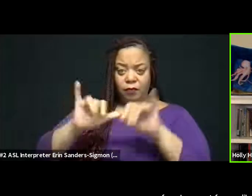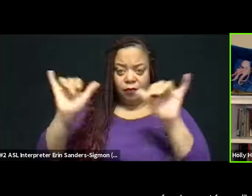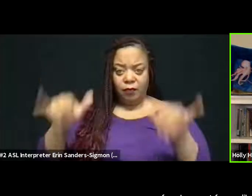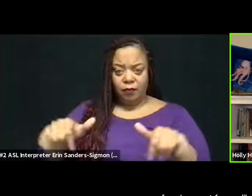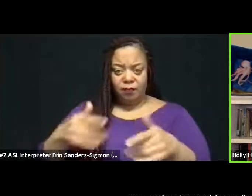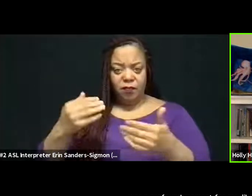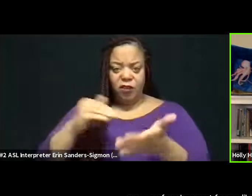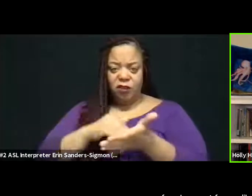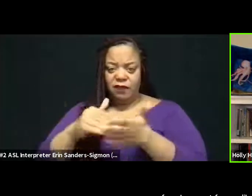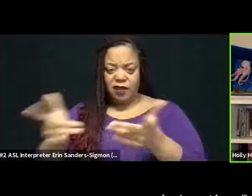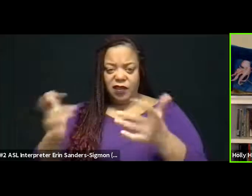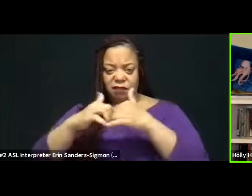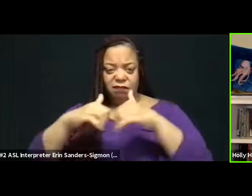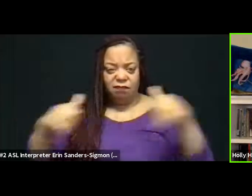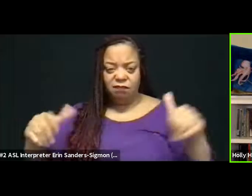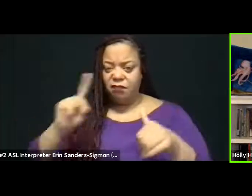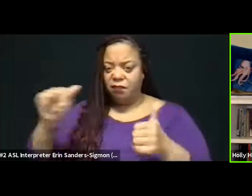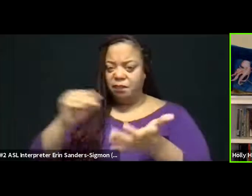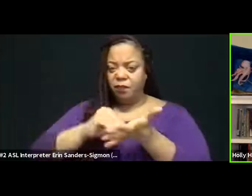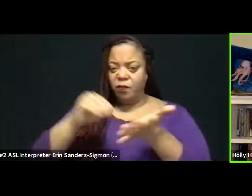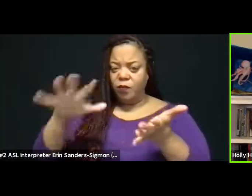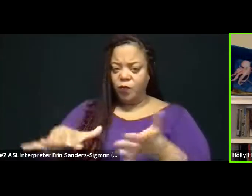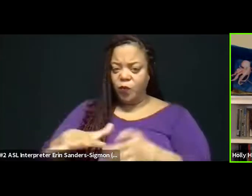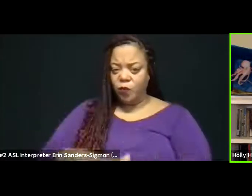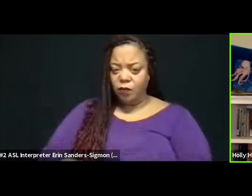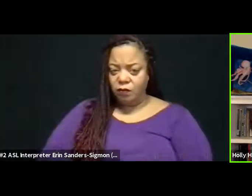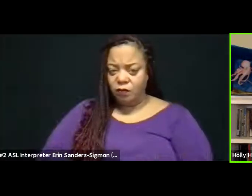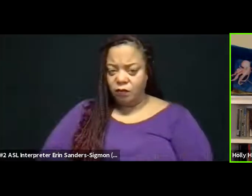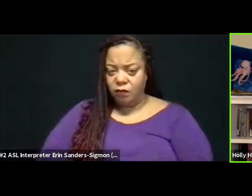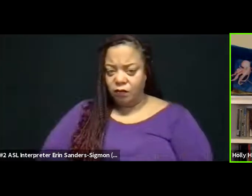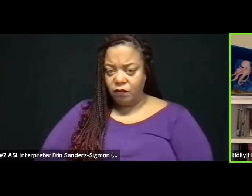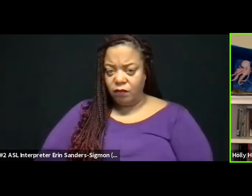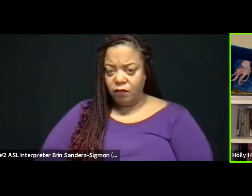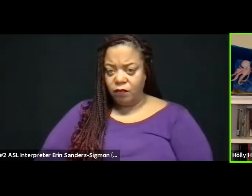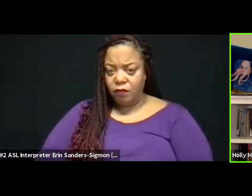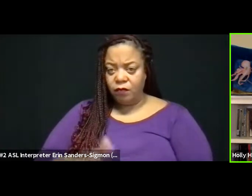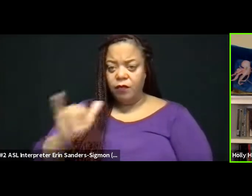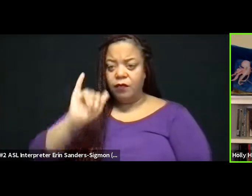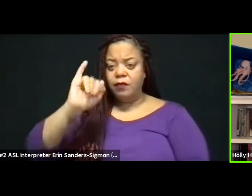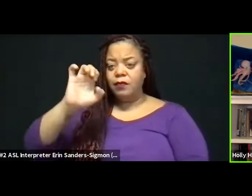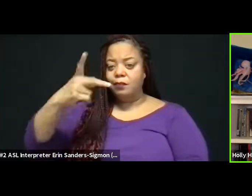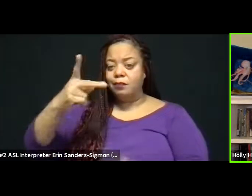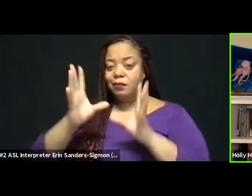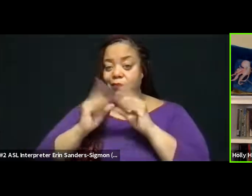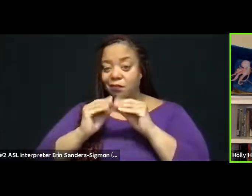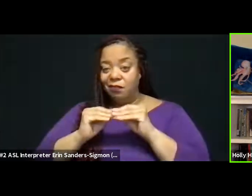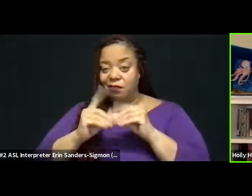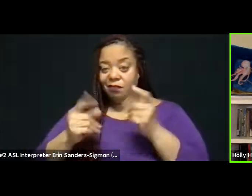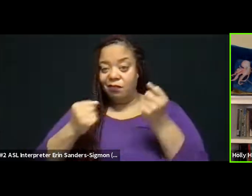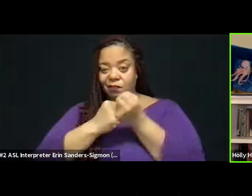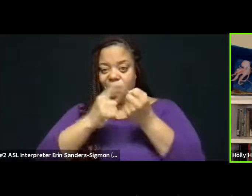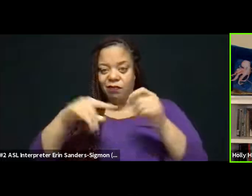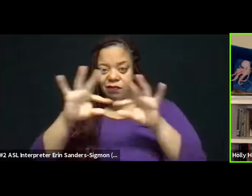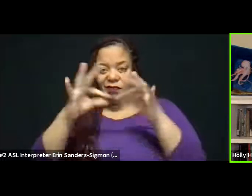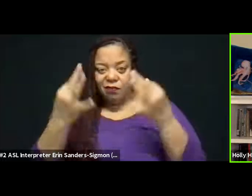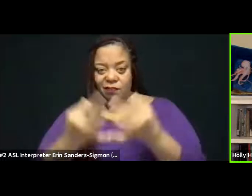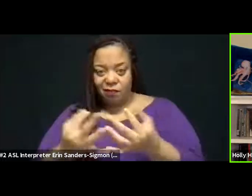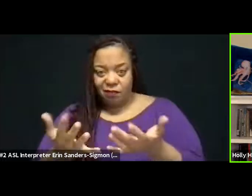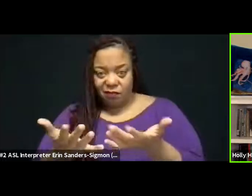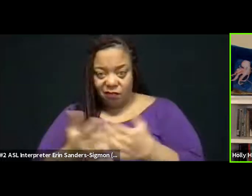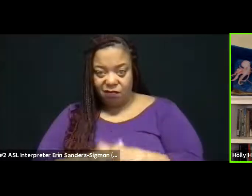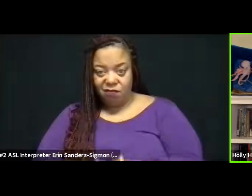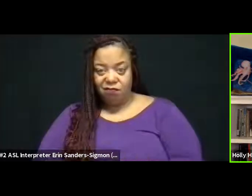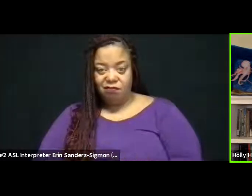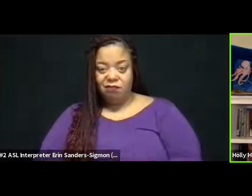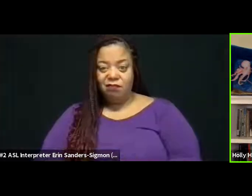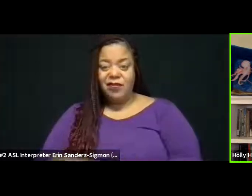they're asking is not what I know my school or system wants to do. And then I think also just